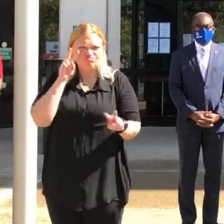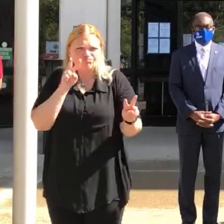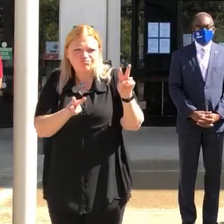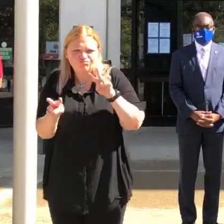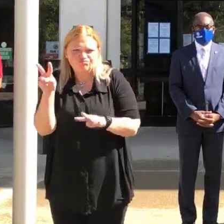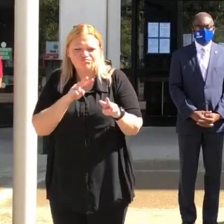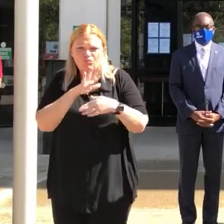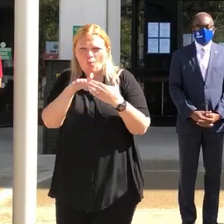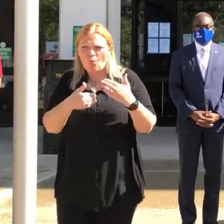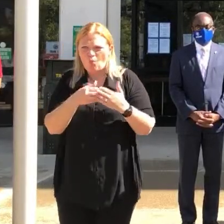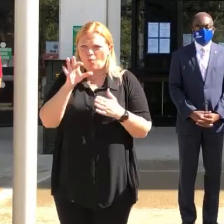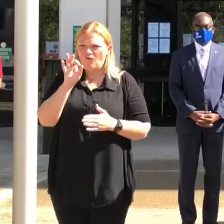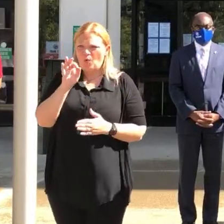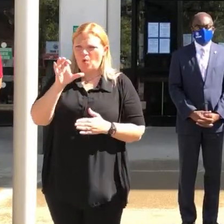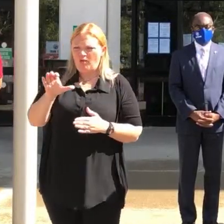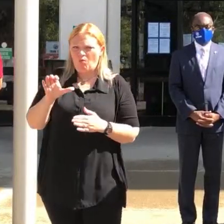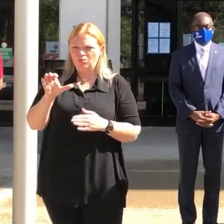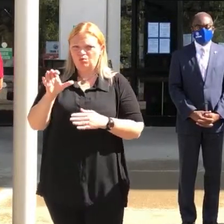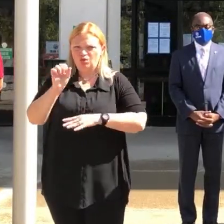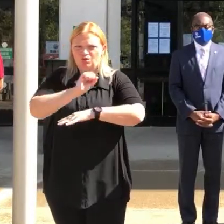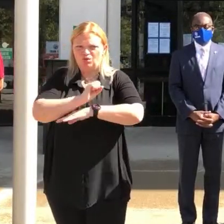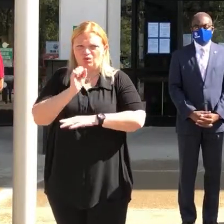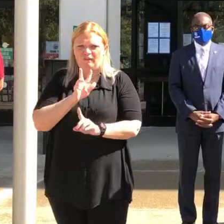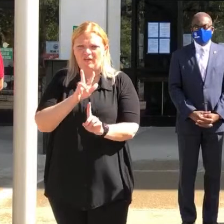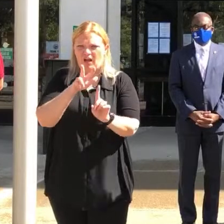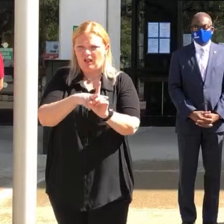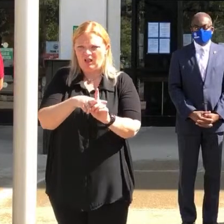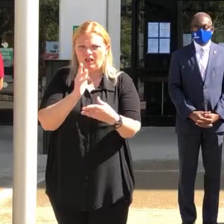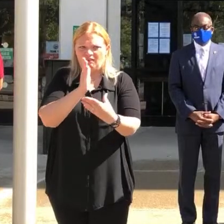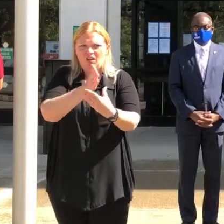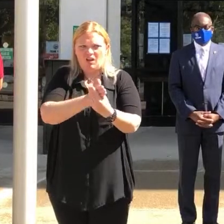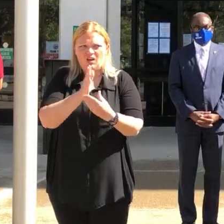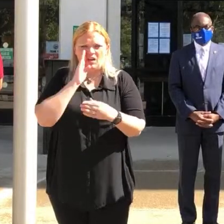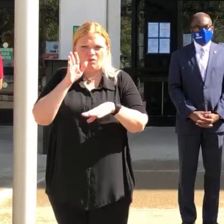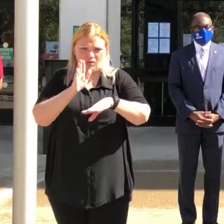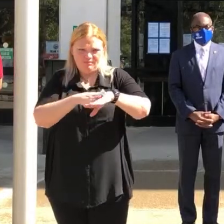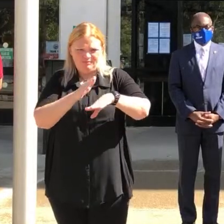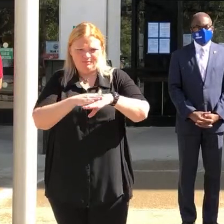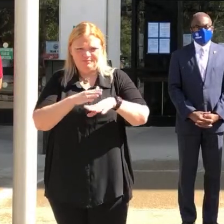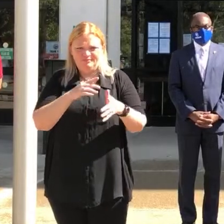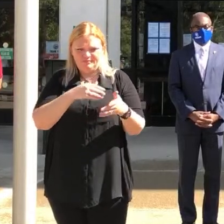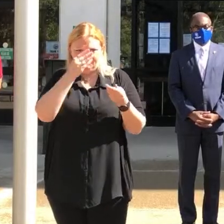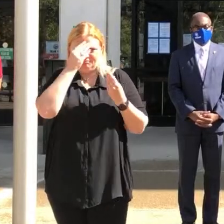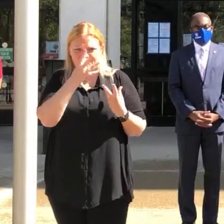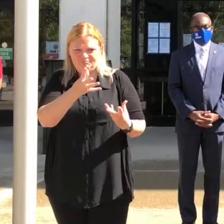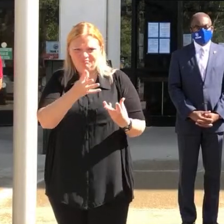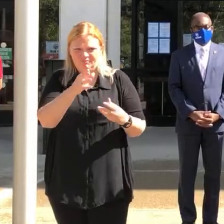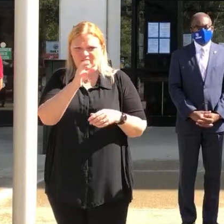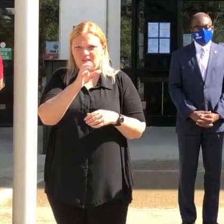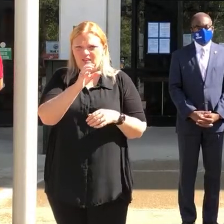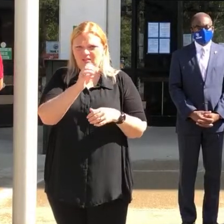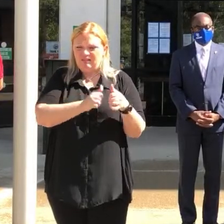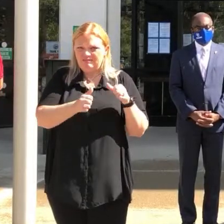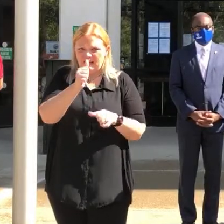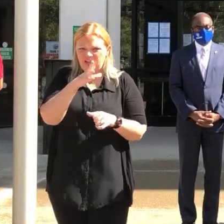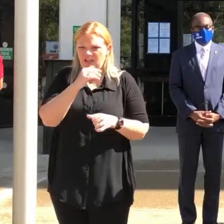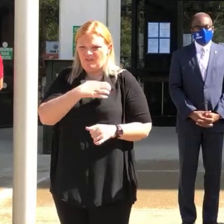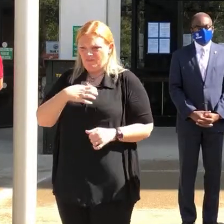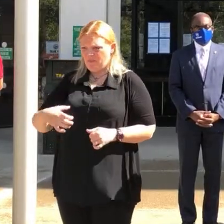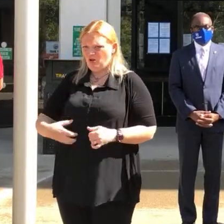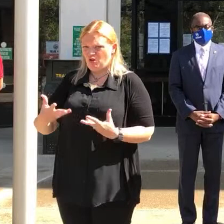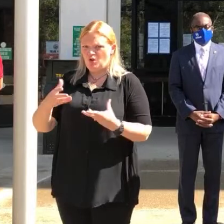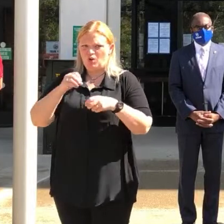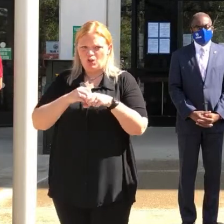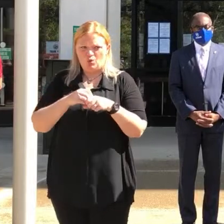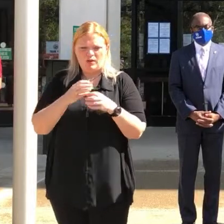monitor all foreclosure filings and will advise the county executive's office and work with Mayor Brown and including of the majority